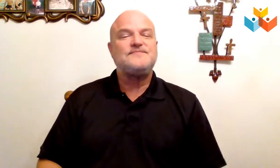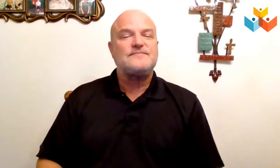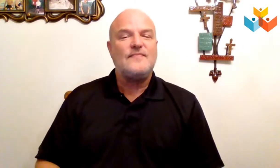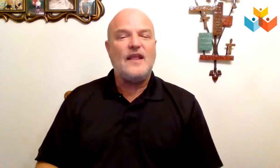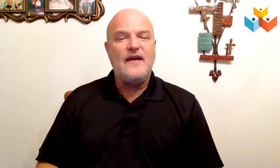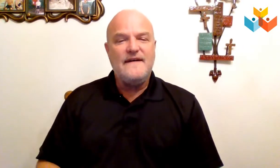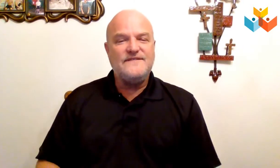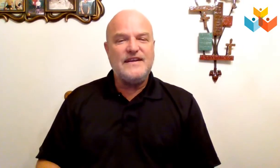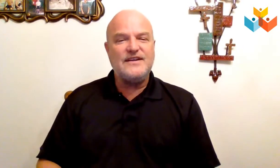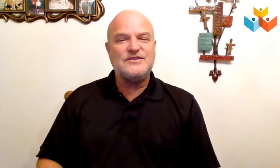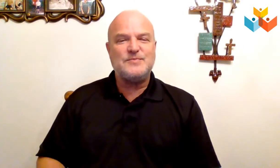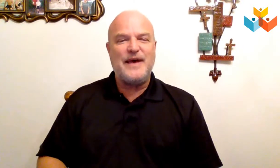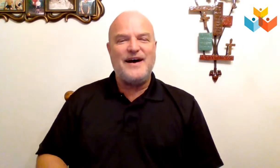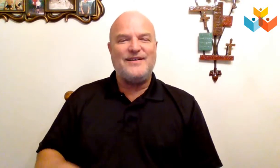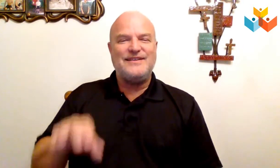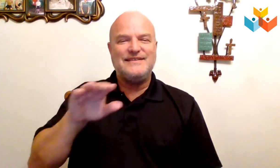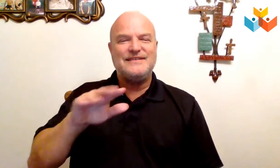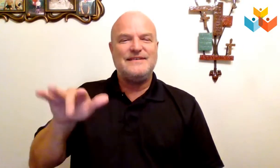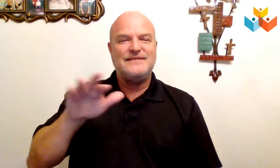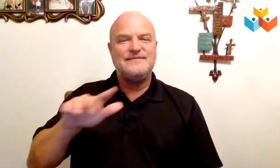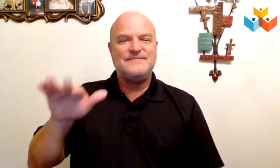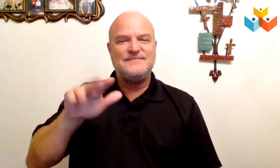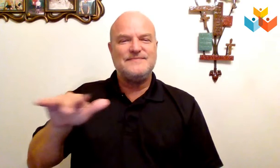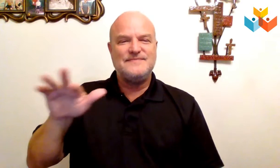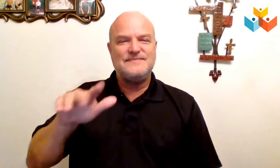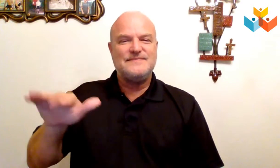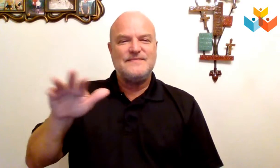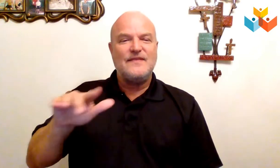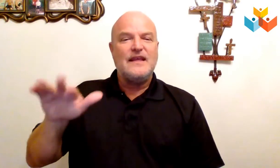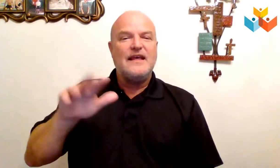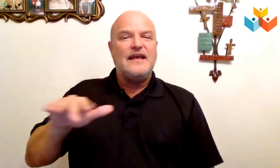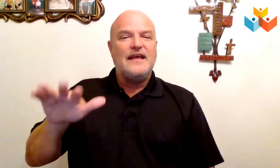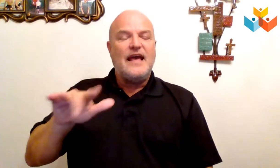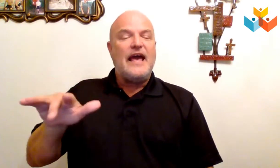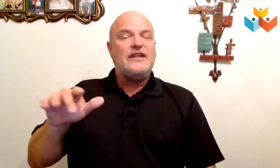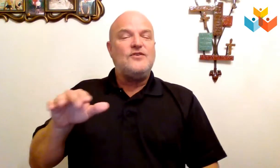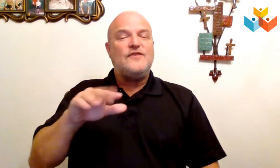to you, sign language. Finger spell.